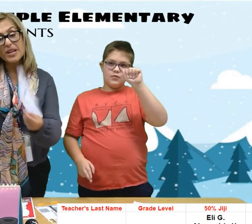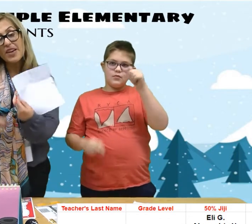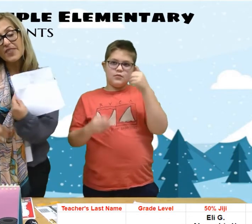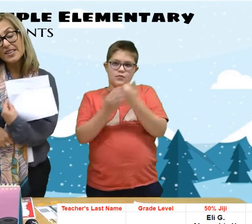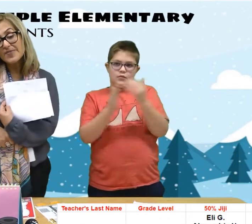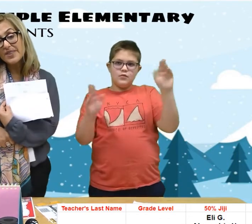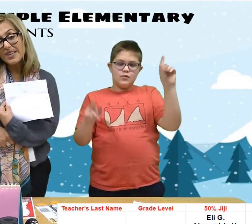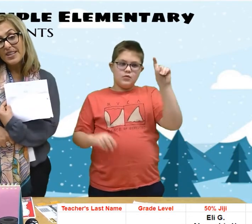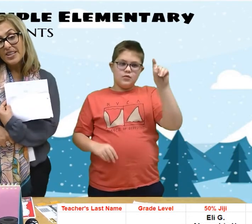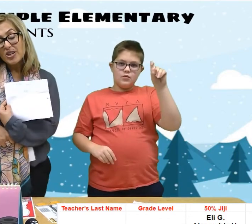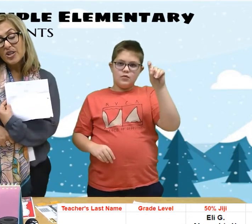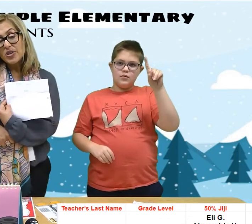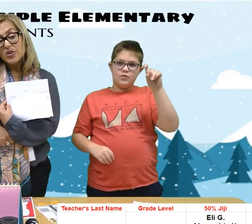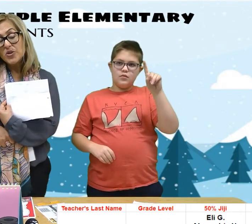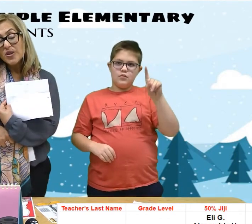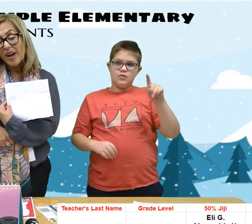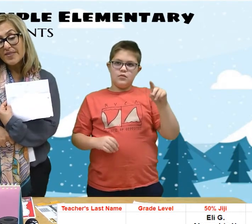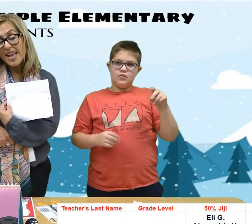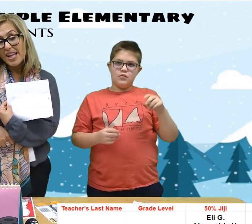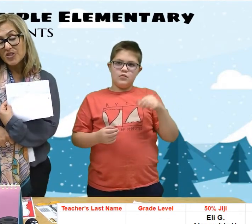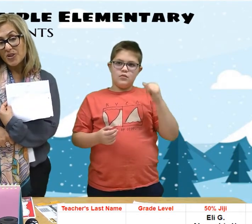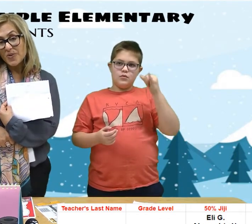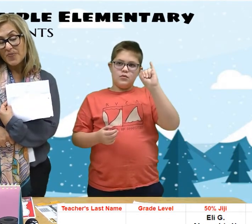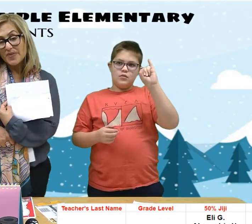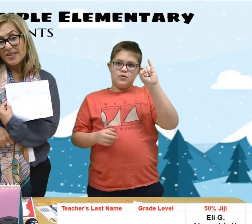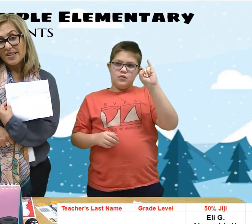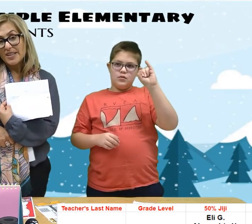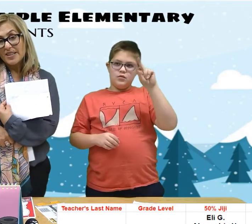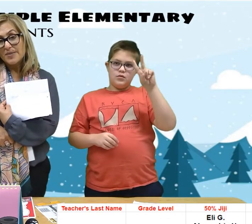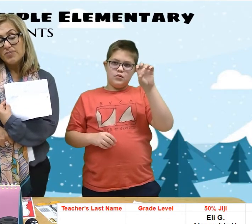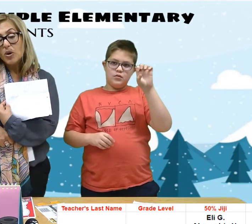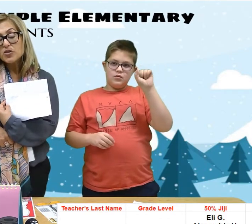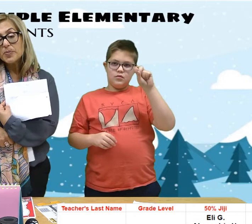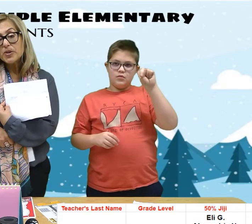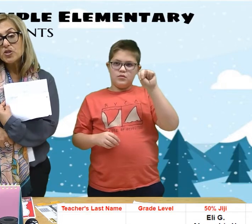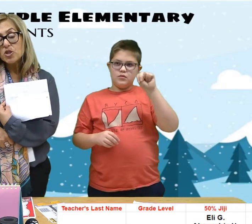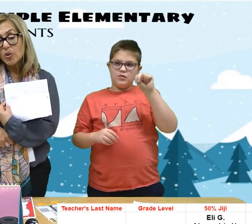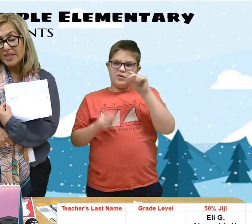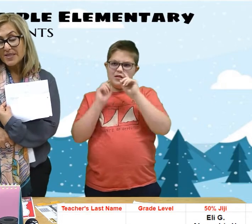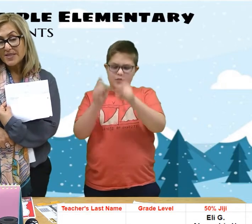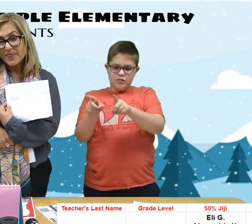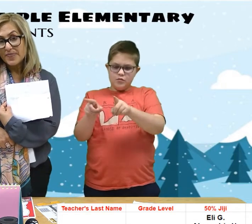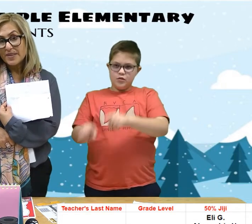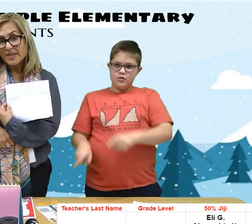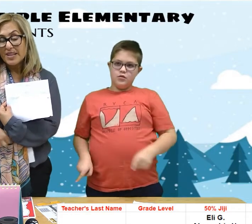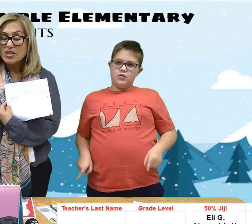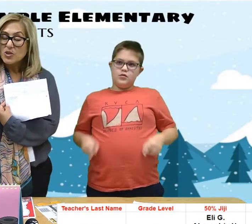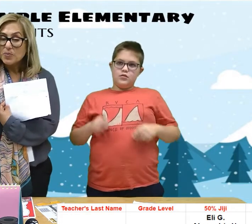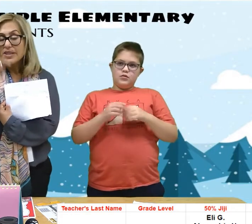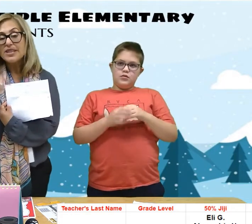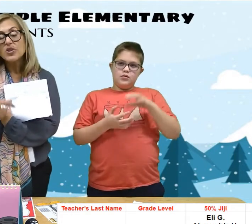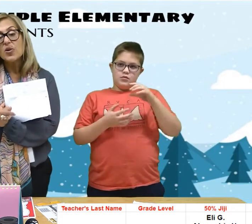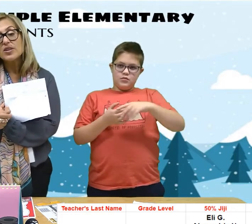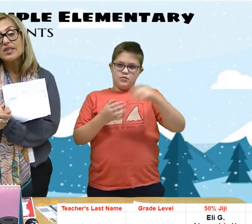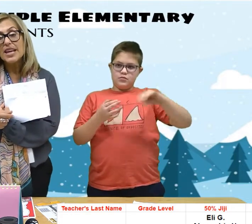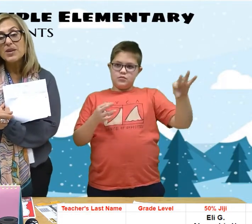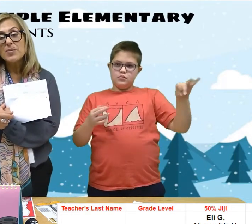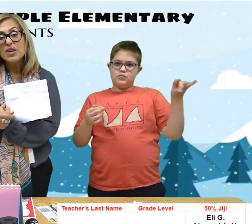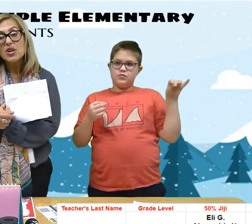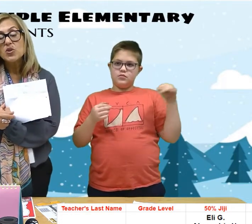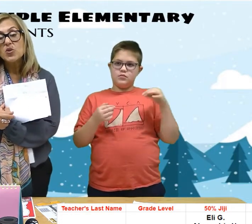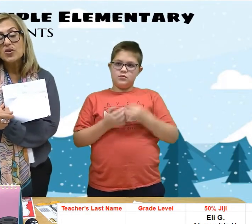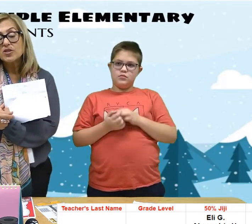room 11, you got the answer. Multiple choice. So please go